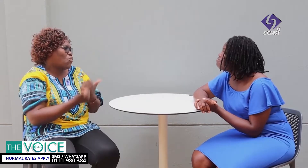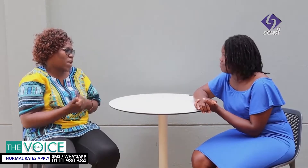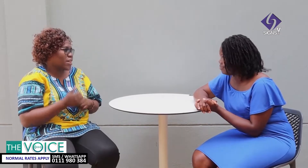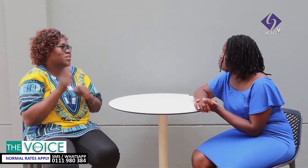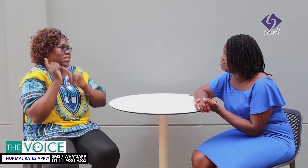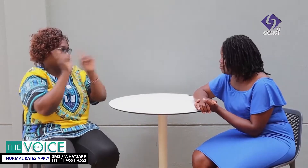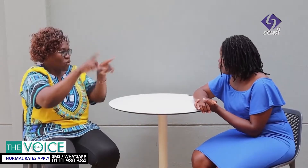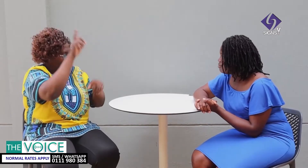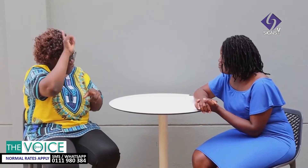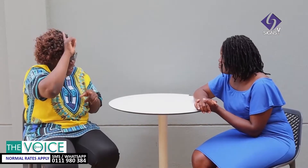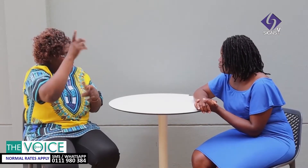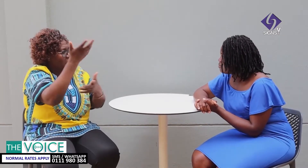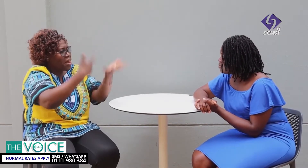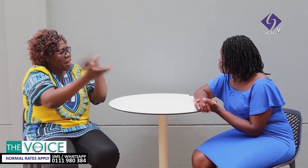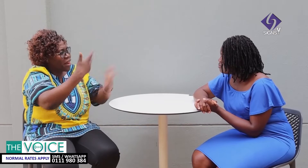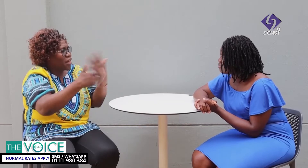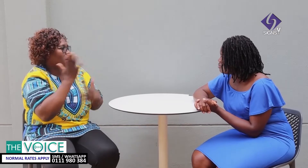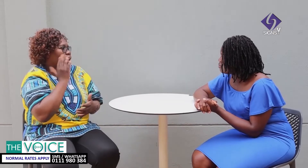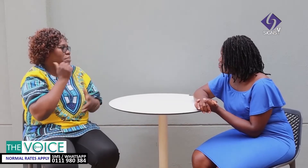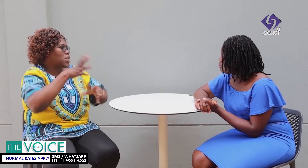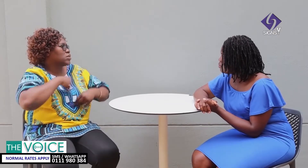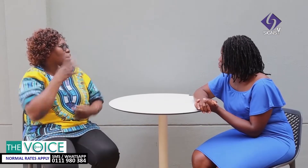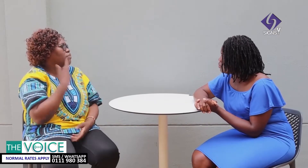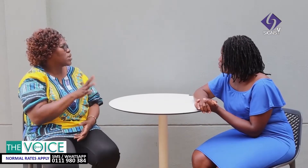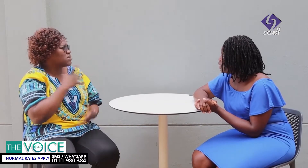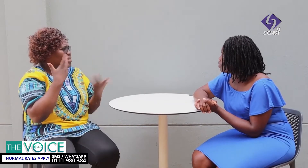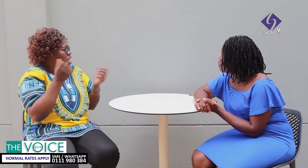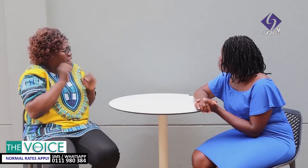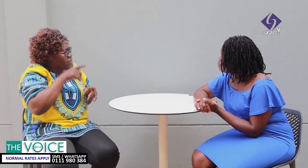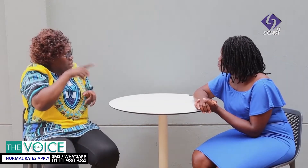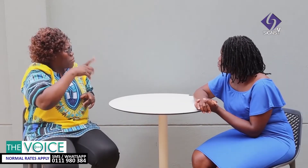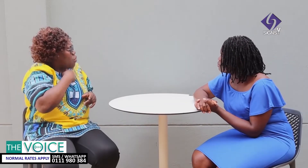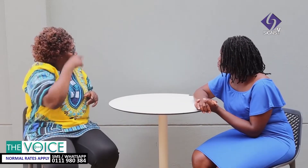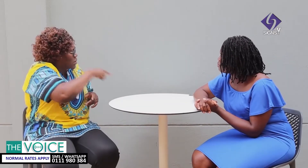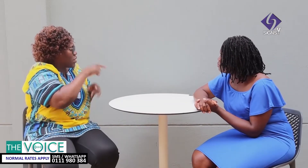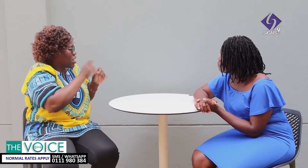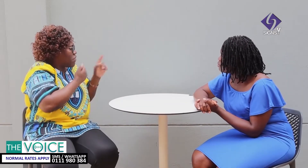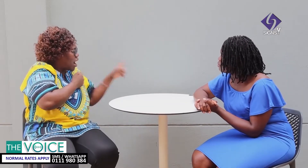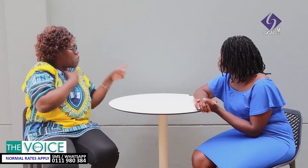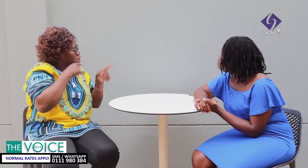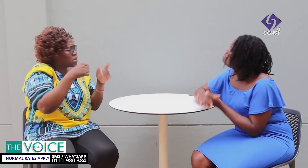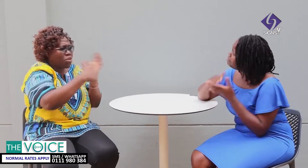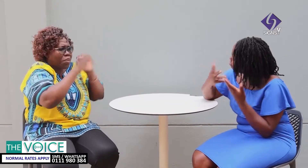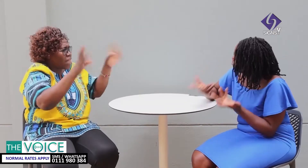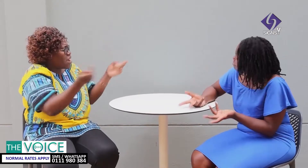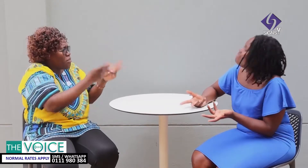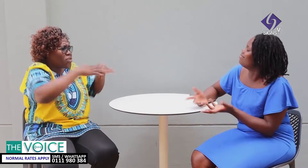and refused to even accept this man. And it was really big challenge. So